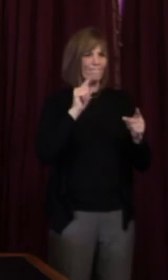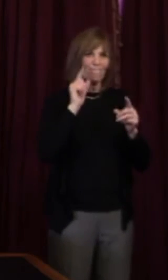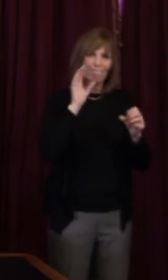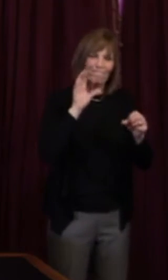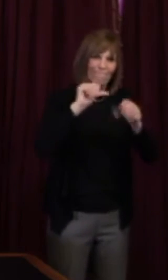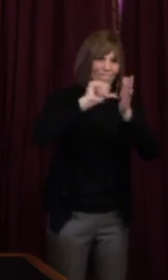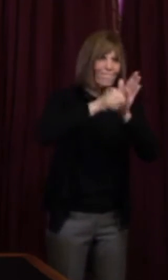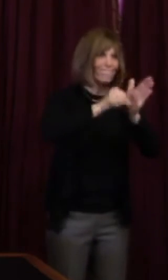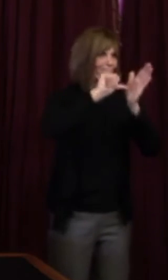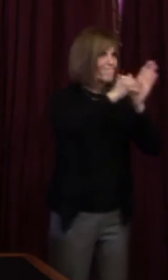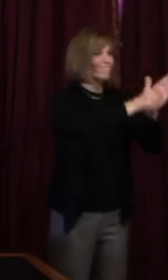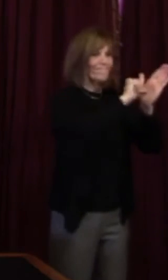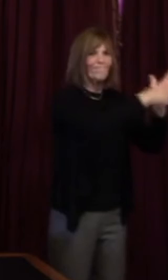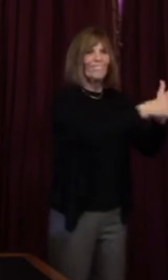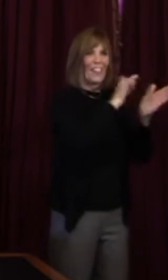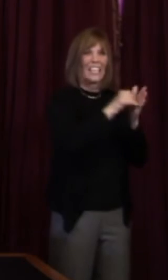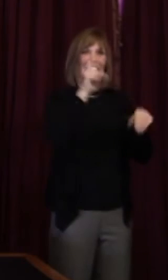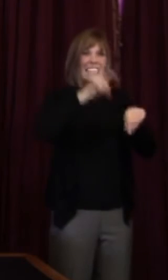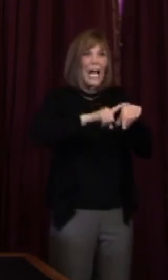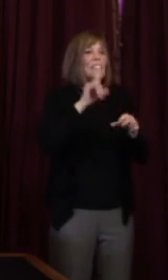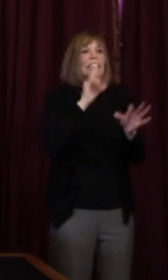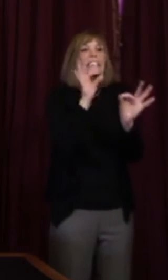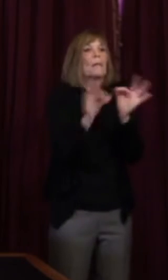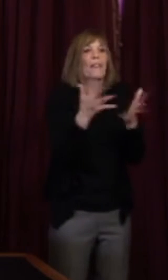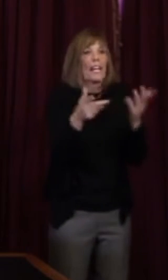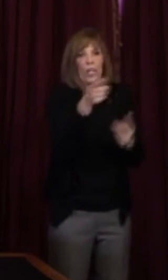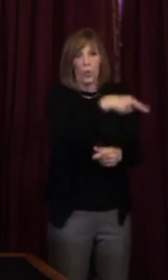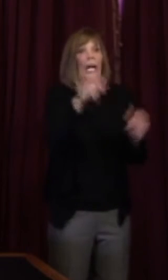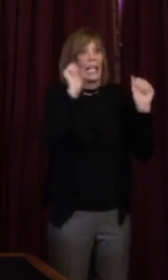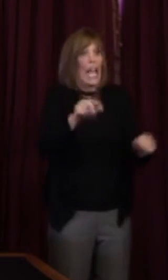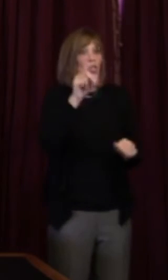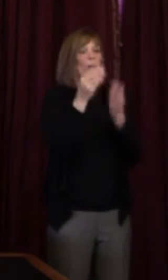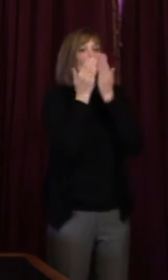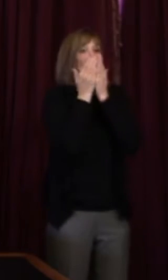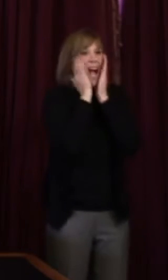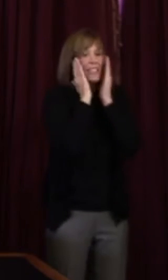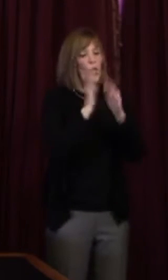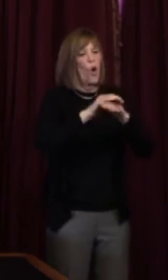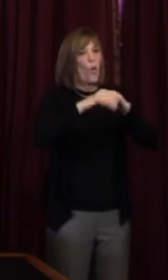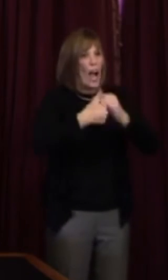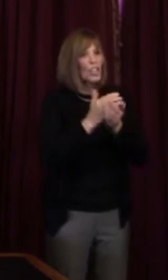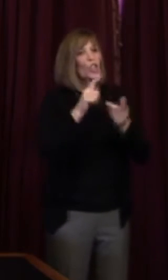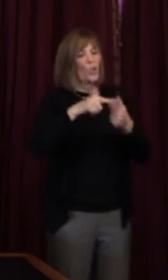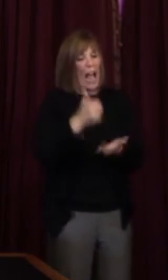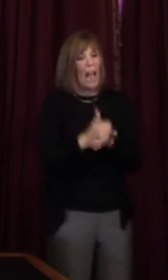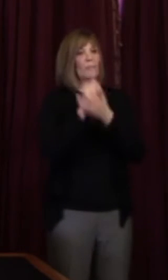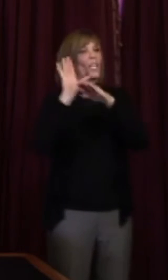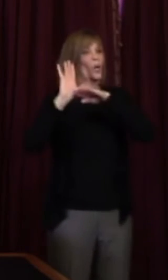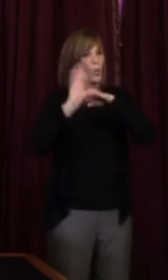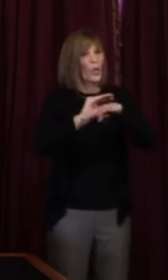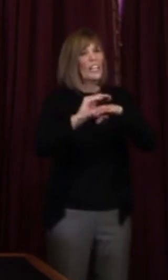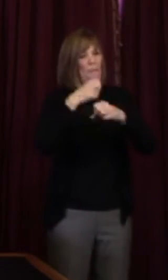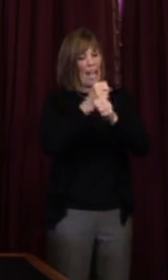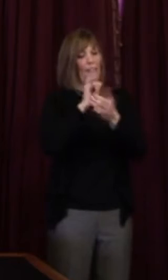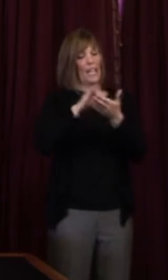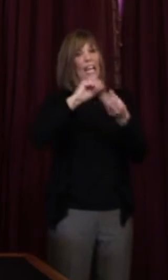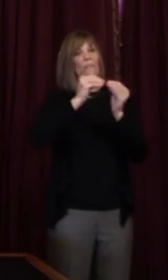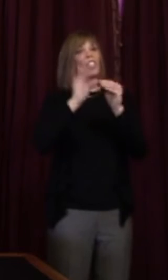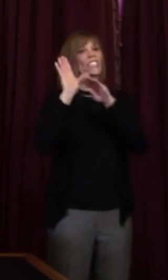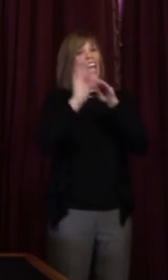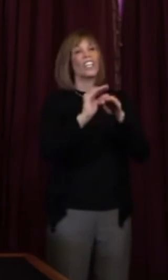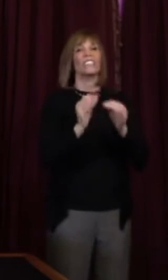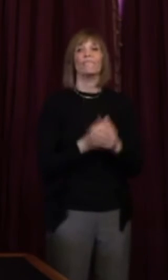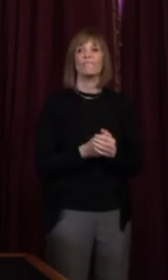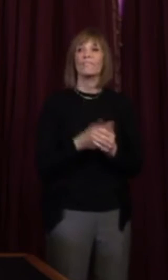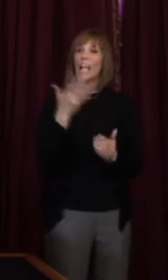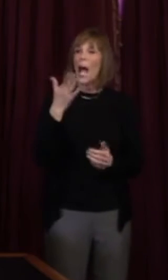just continue to drive home the simple things that Iowans can do to help mitigate and to help really bring down the numbers. So I guess my point